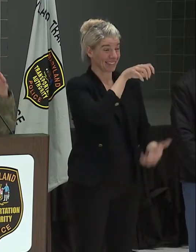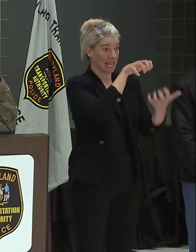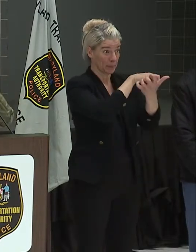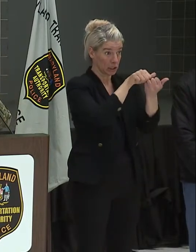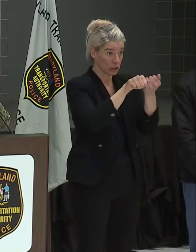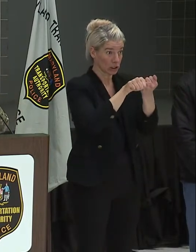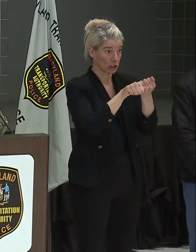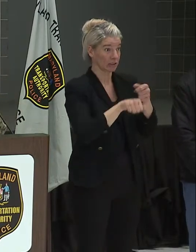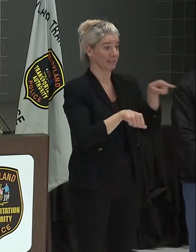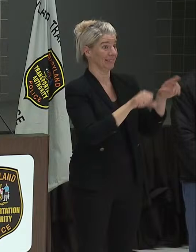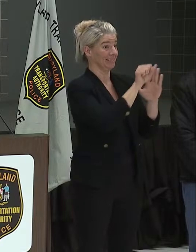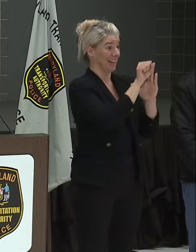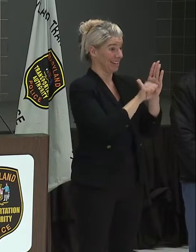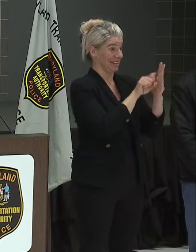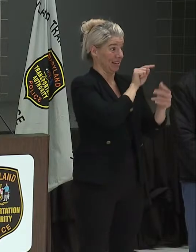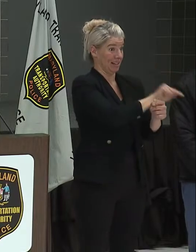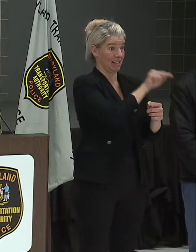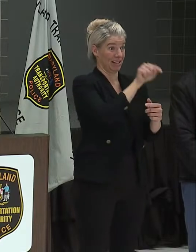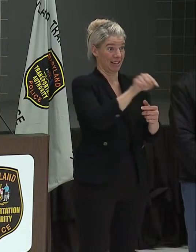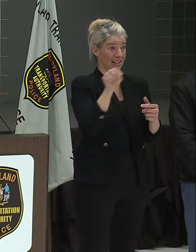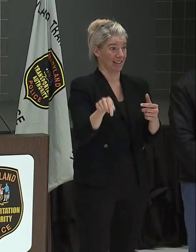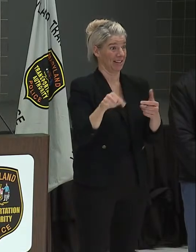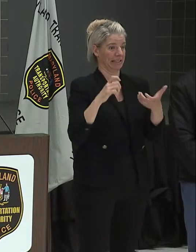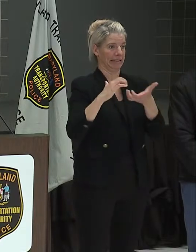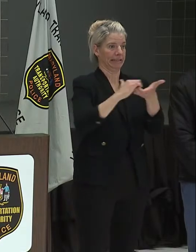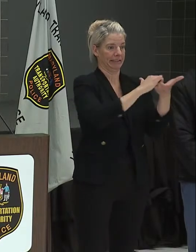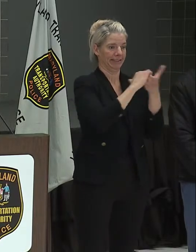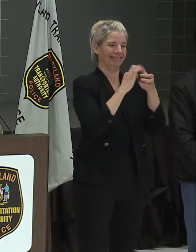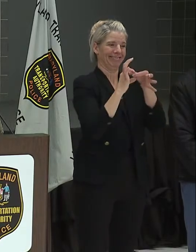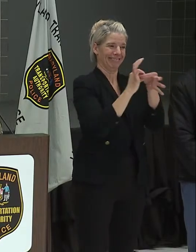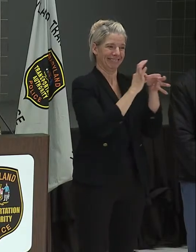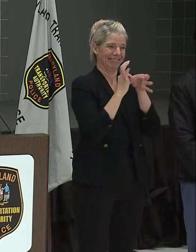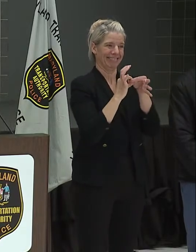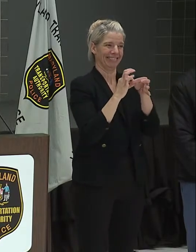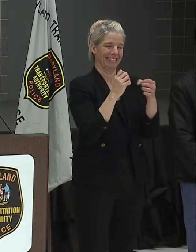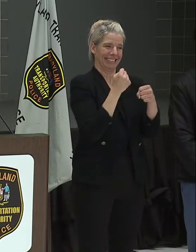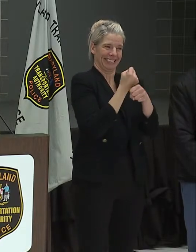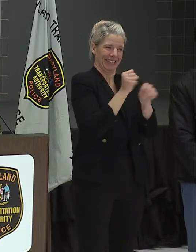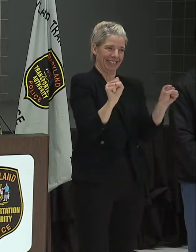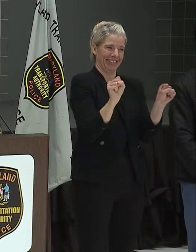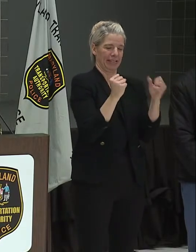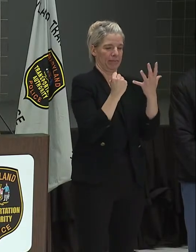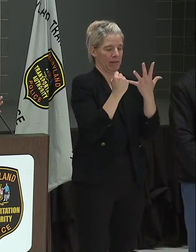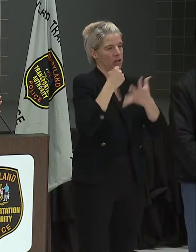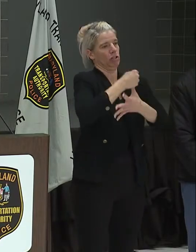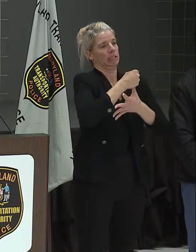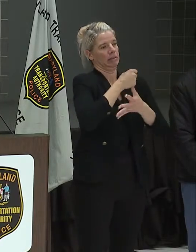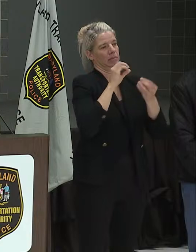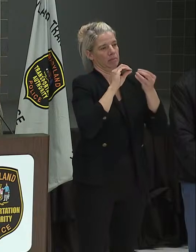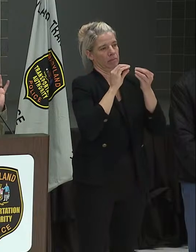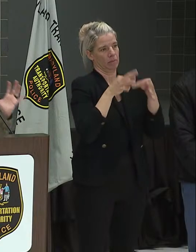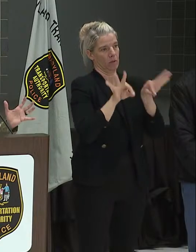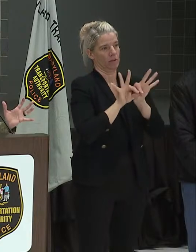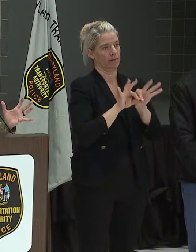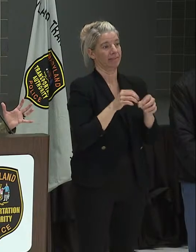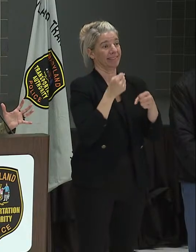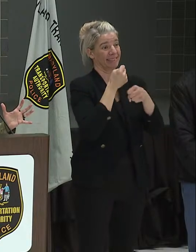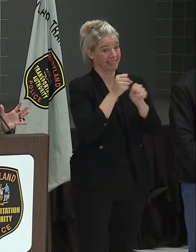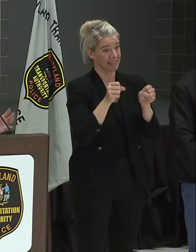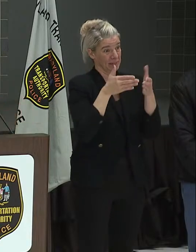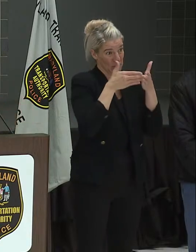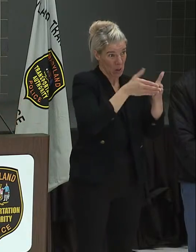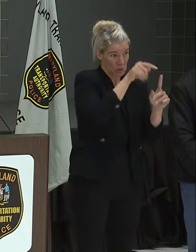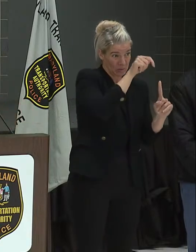state. All three need to be coordinated so that we keep safety at the top priority, safety of the vessel, safety